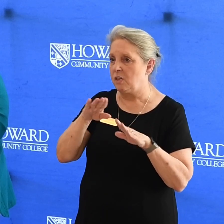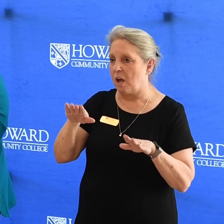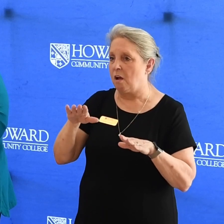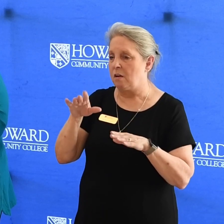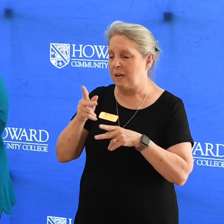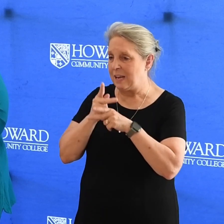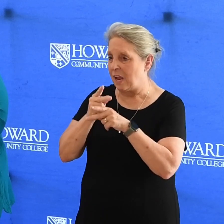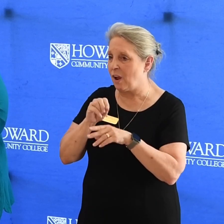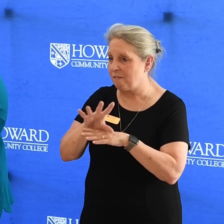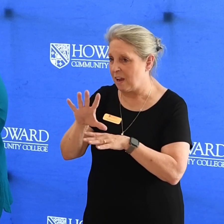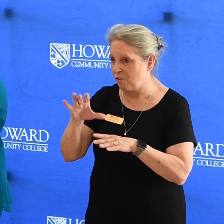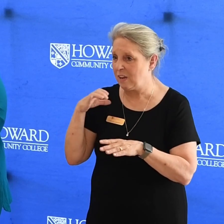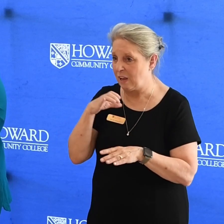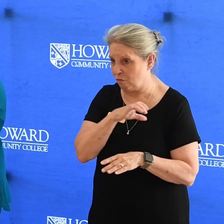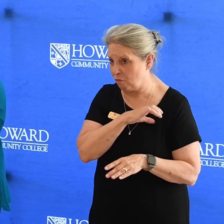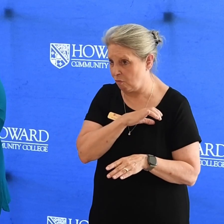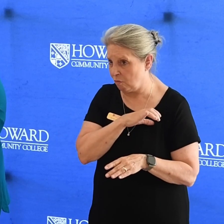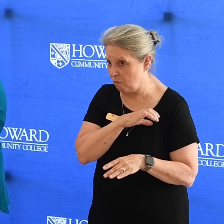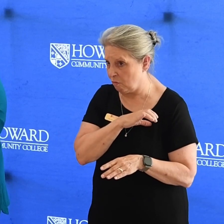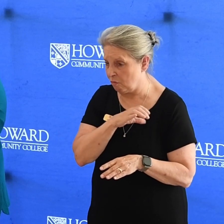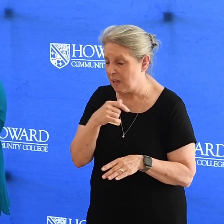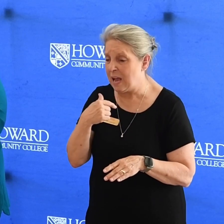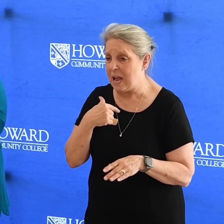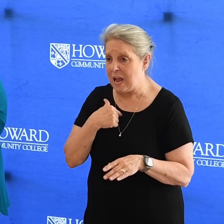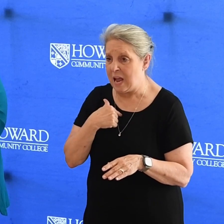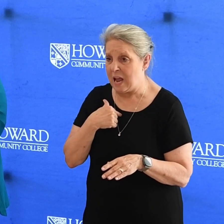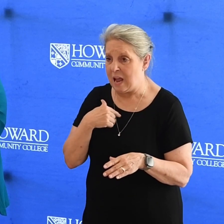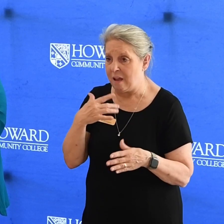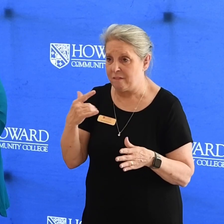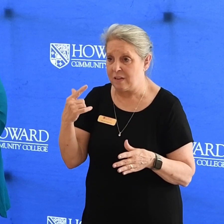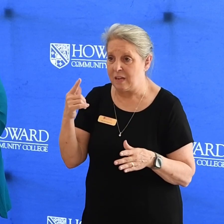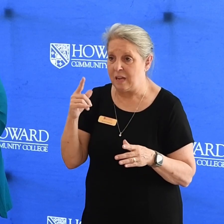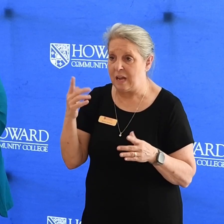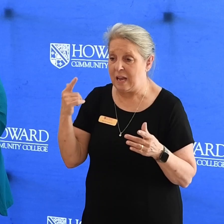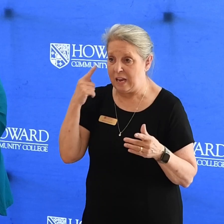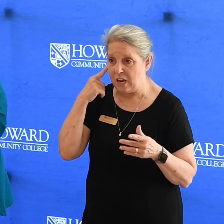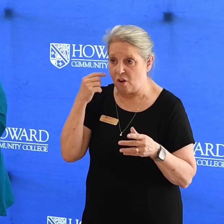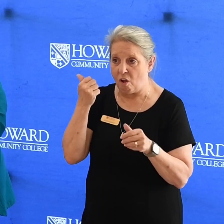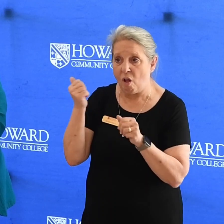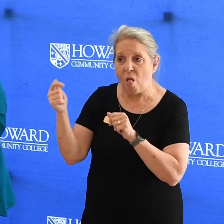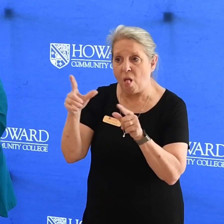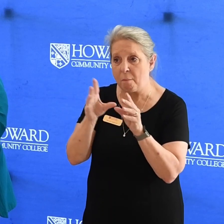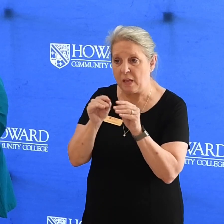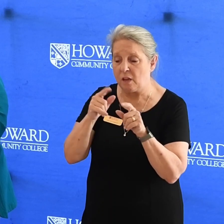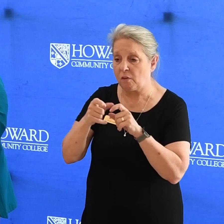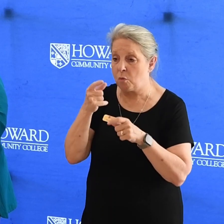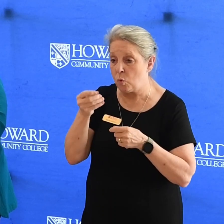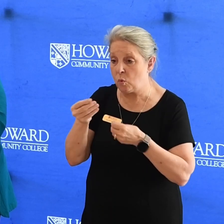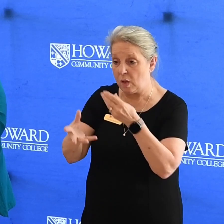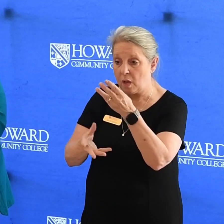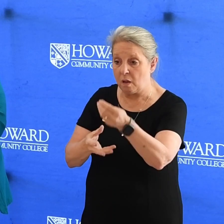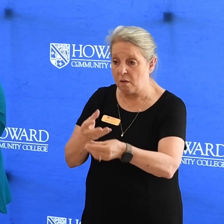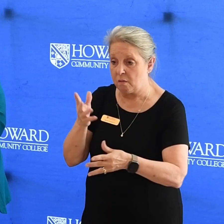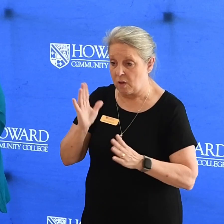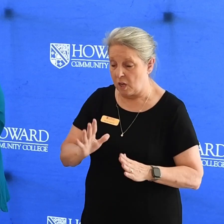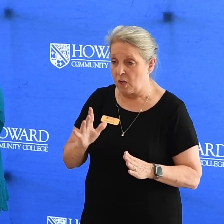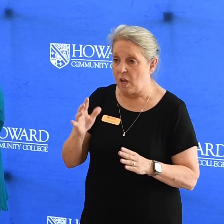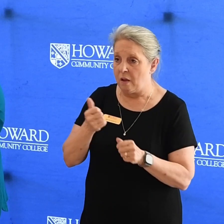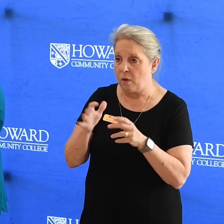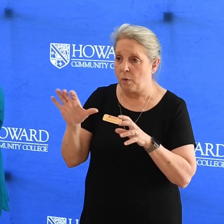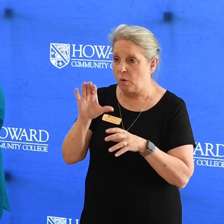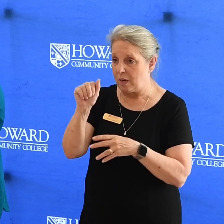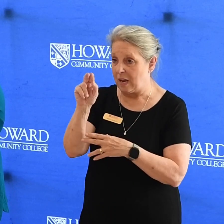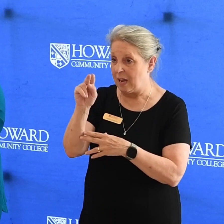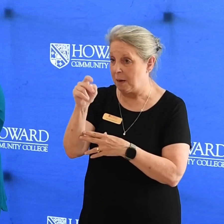Council. So I hear at every meeting from providers how all the things we're doing in